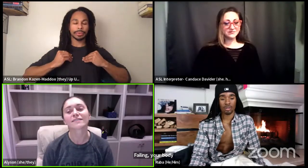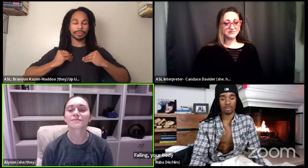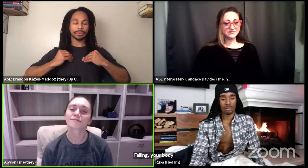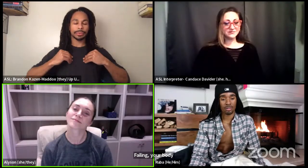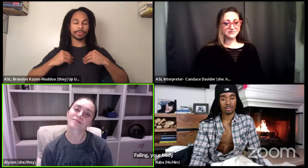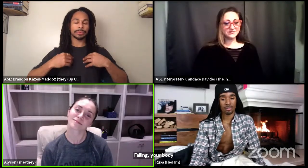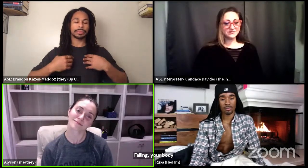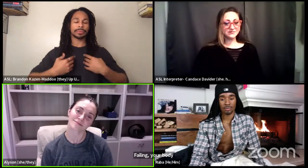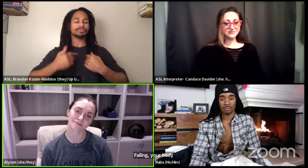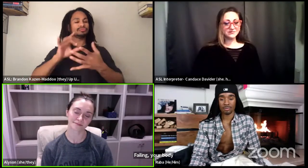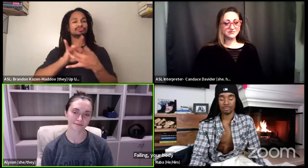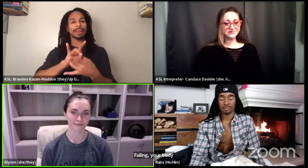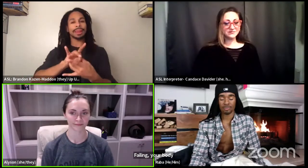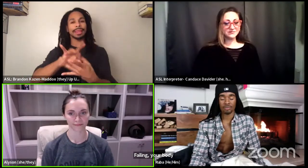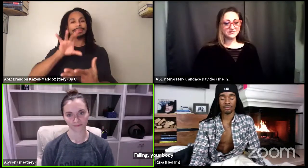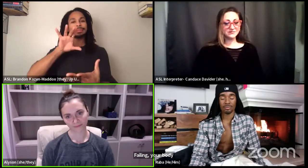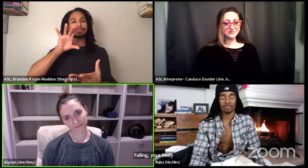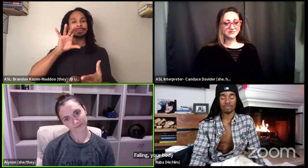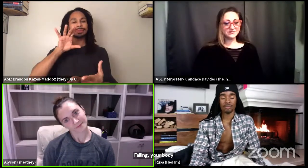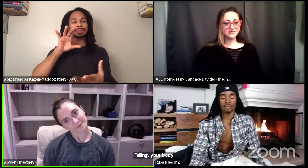releasing.